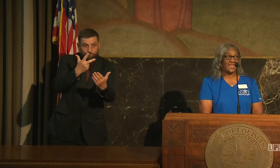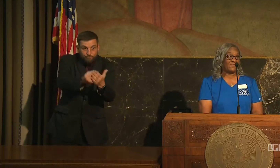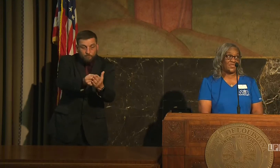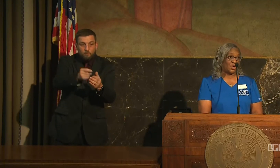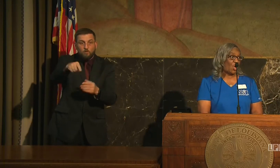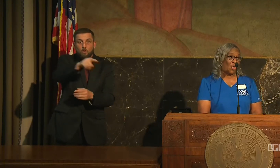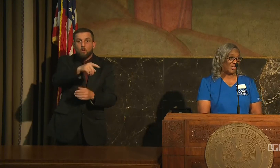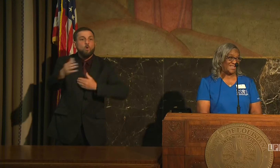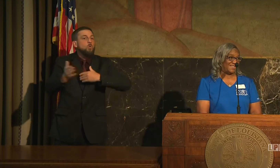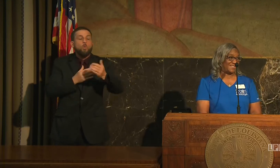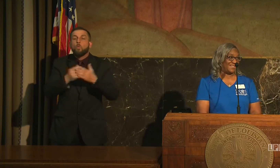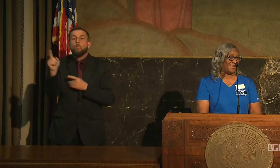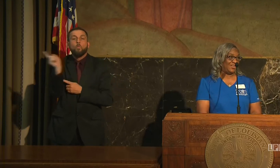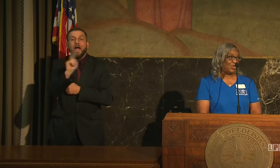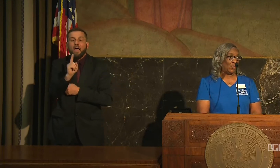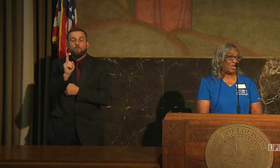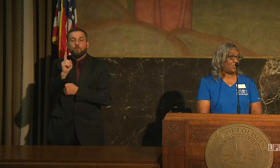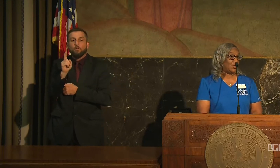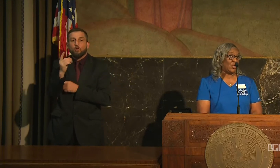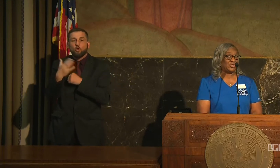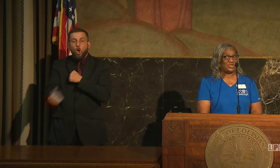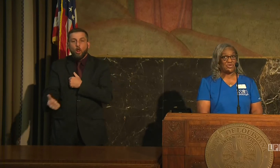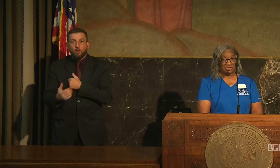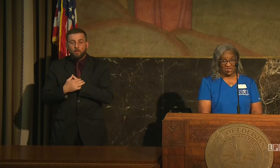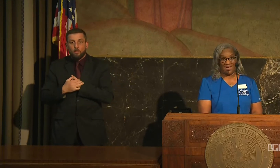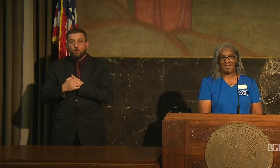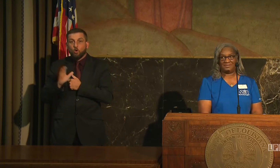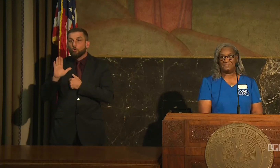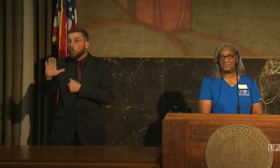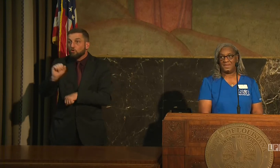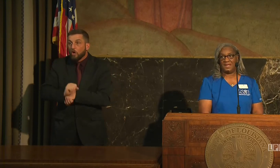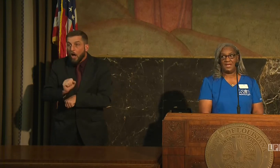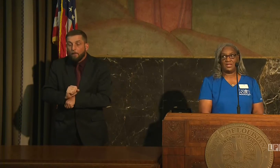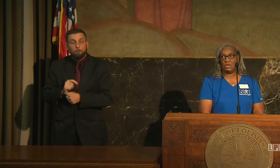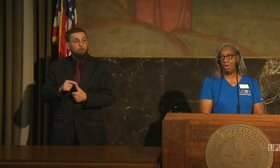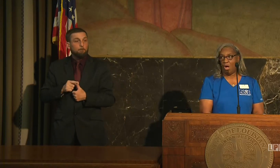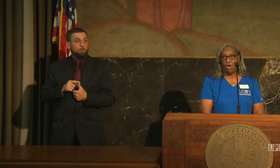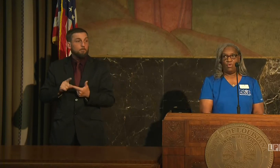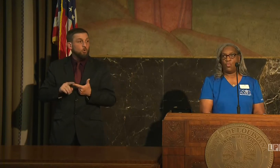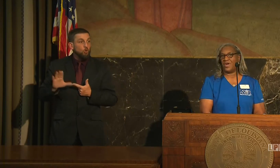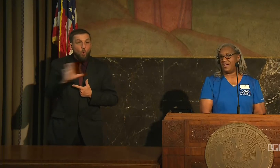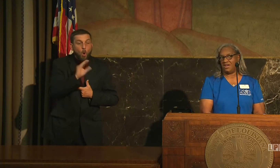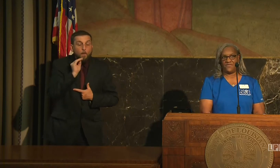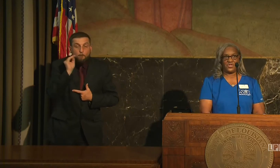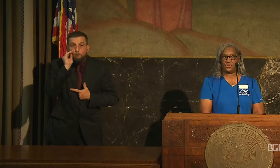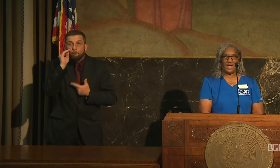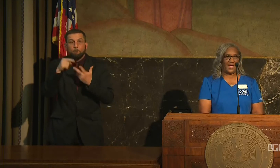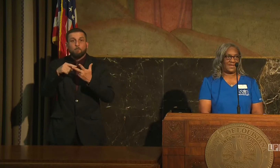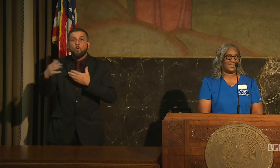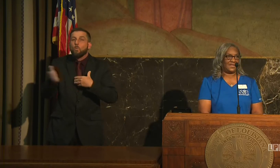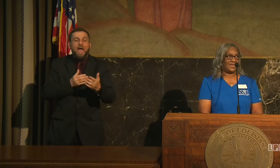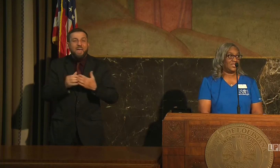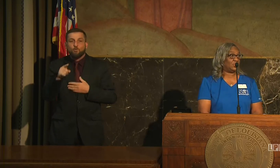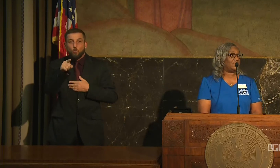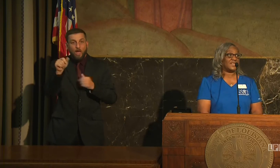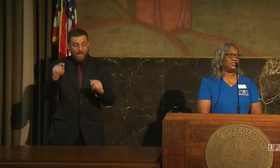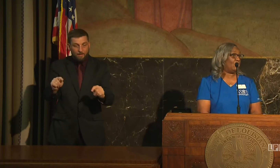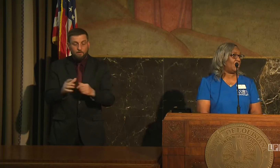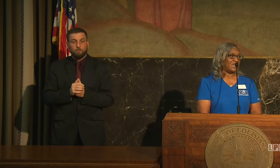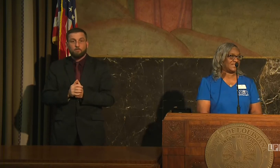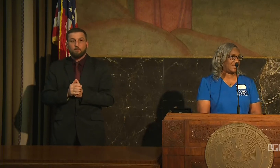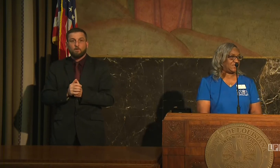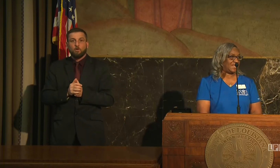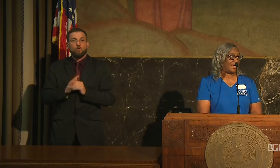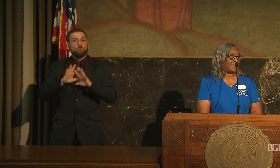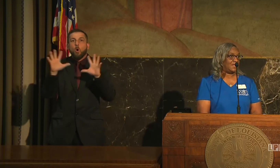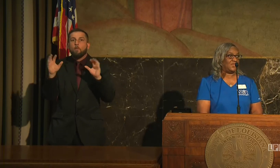to wherever the call is. We will go to your job, your home, wherever you're at. So there's no